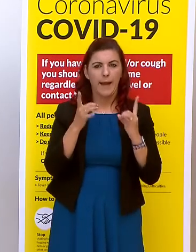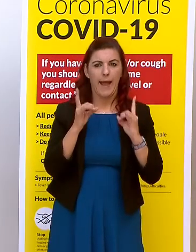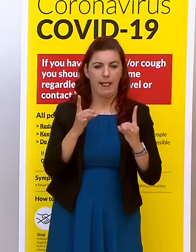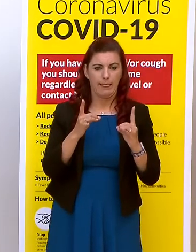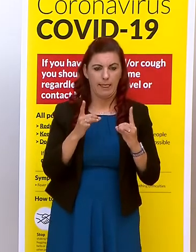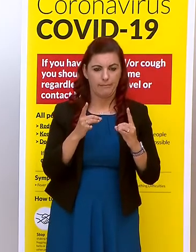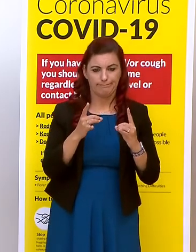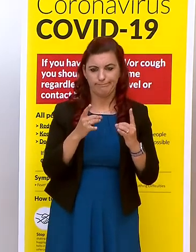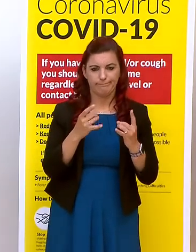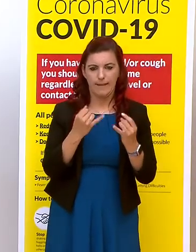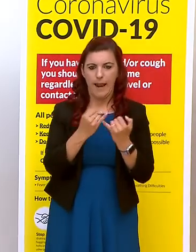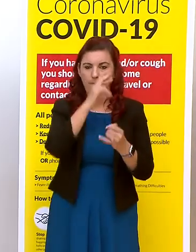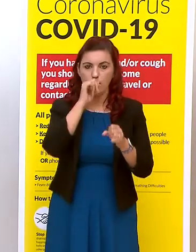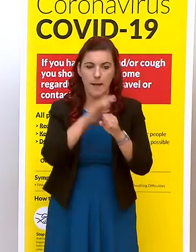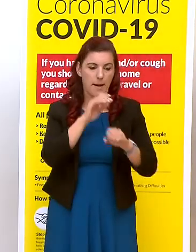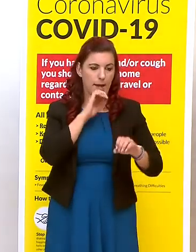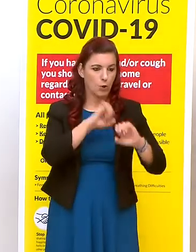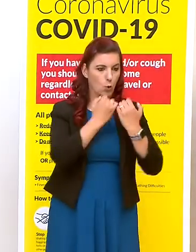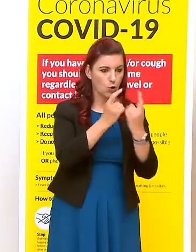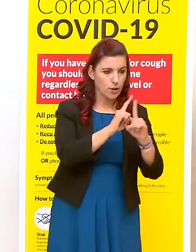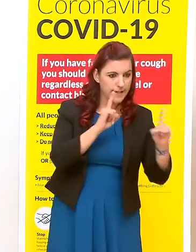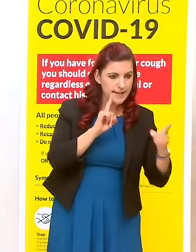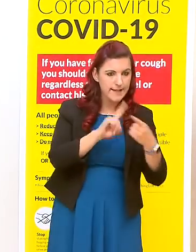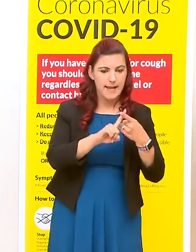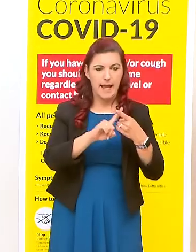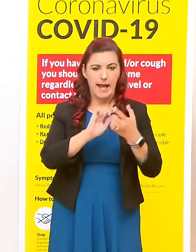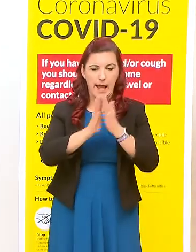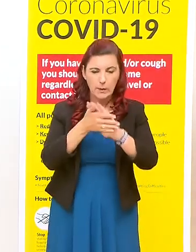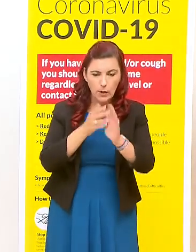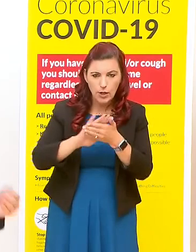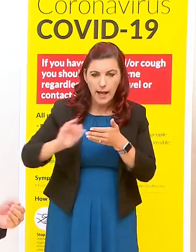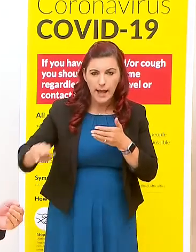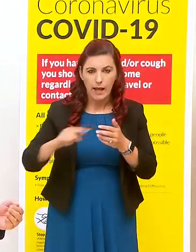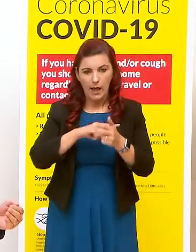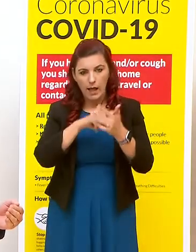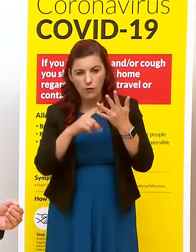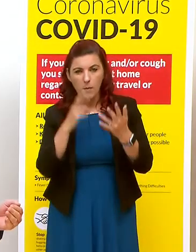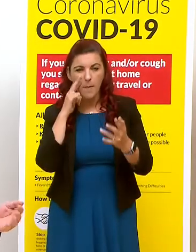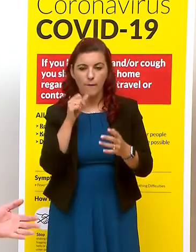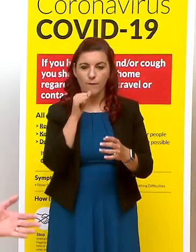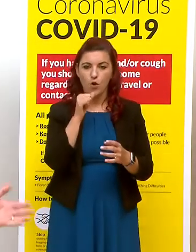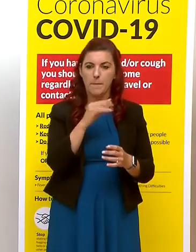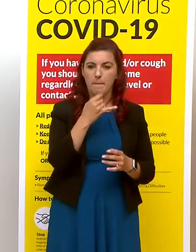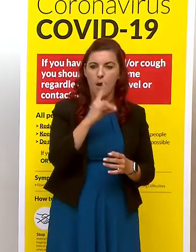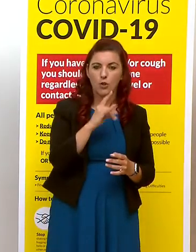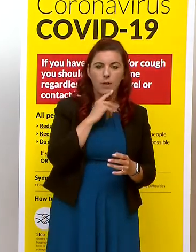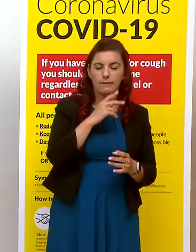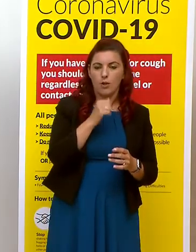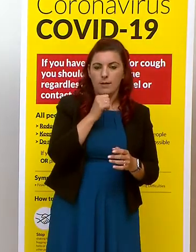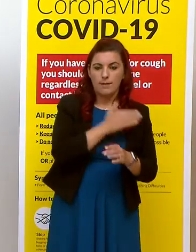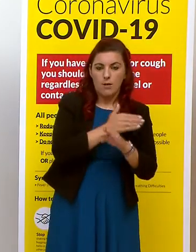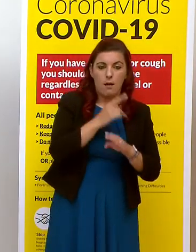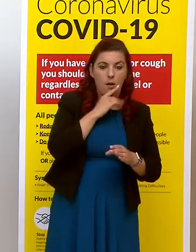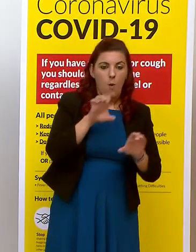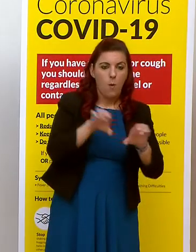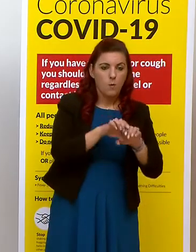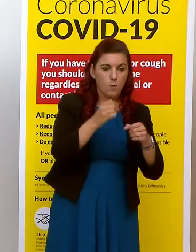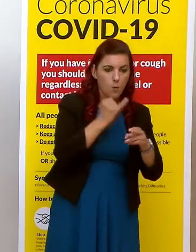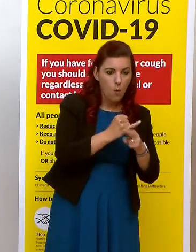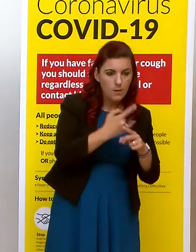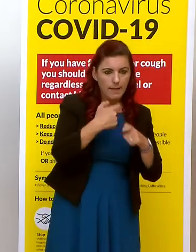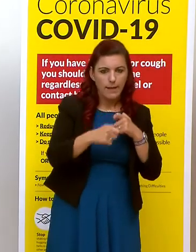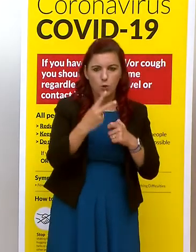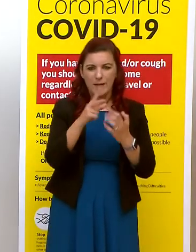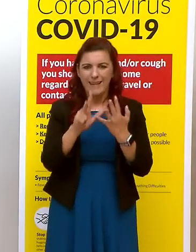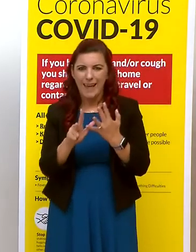social distancing. There was a package of measures, and you remember yourself back to March the 12th when schools were closed, and then March the 28th, there were much more stringent measures